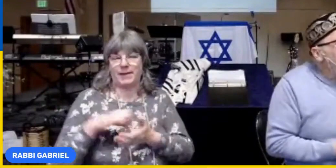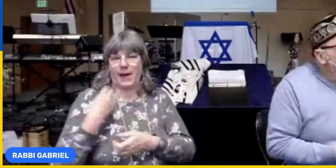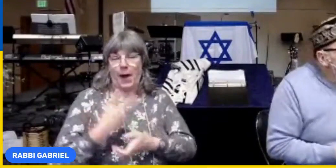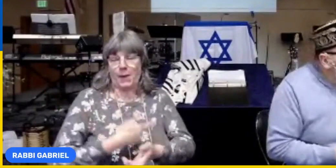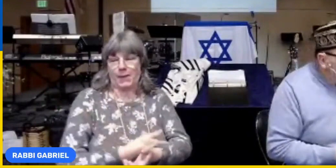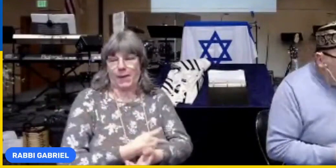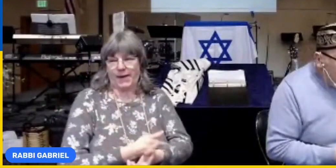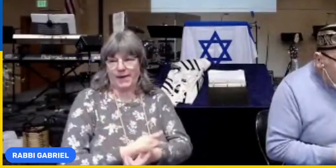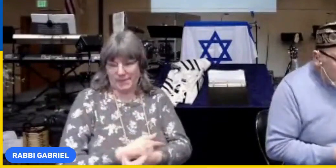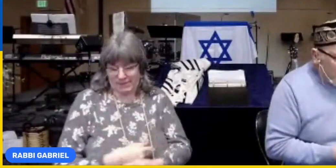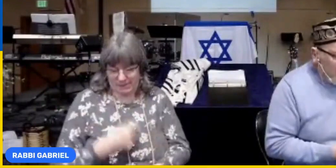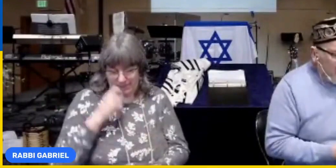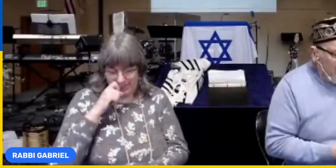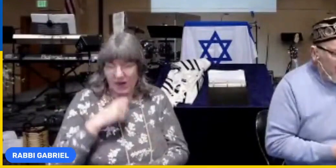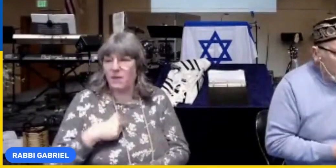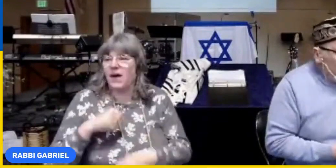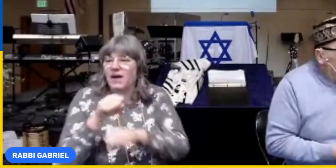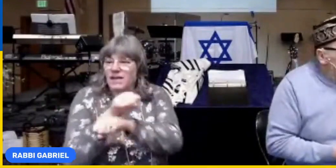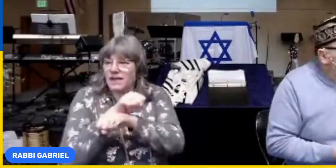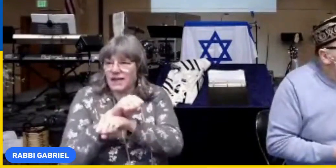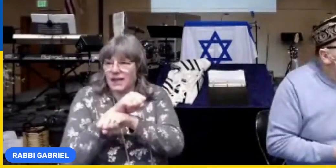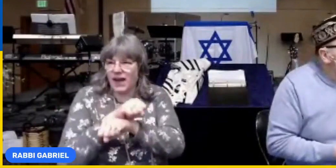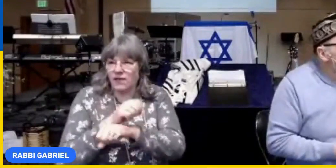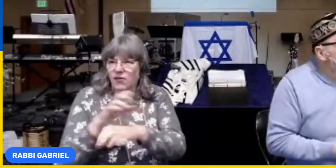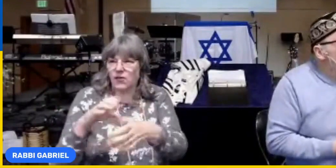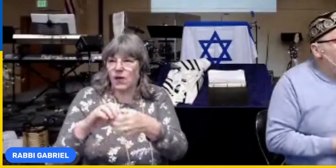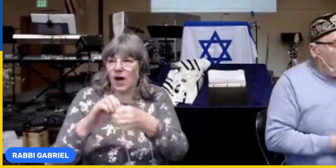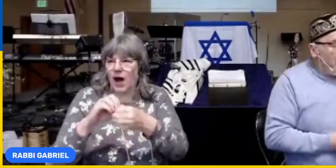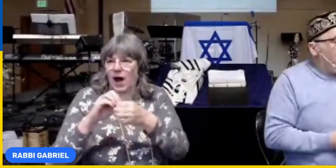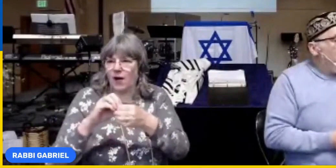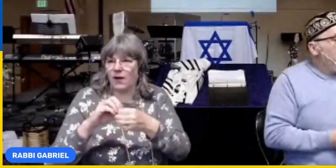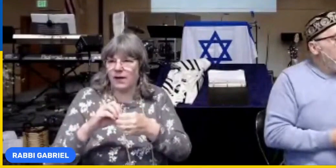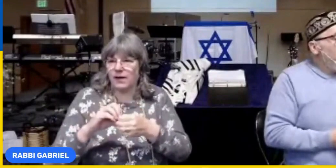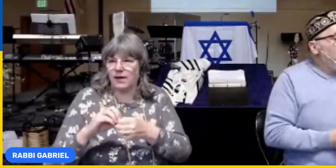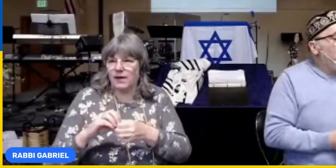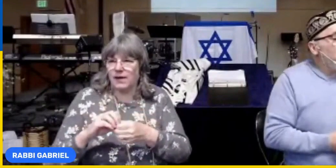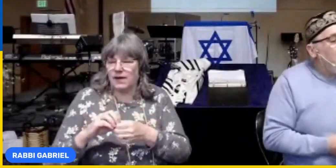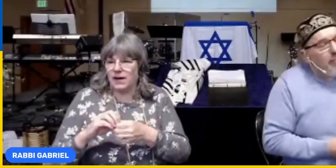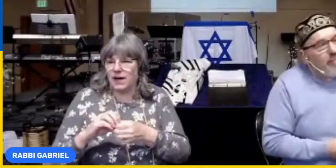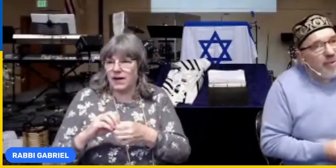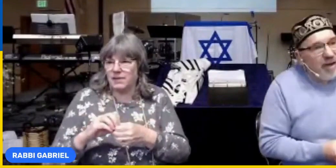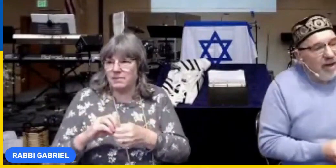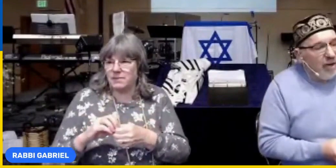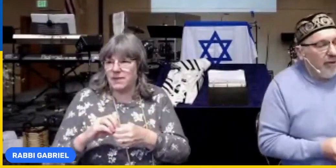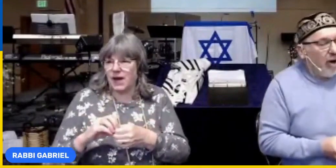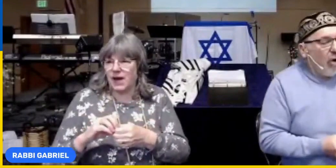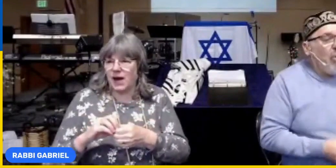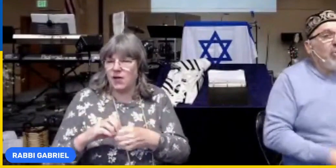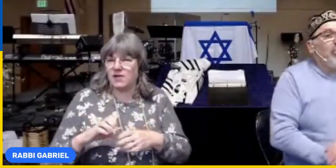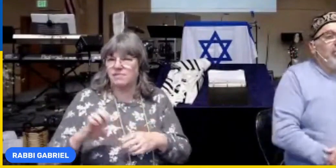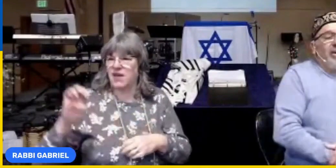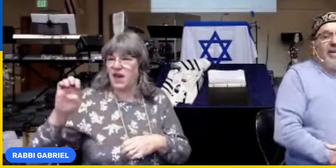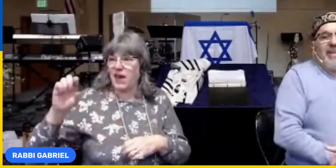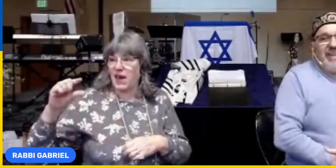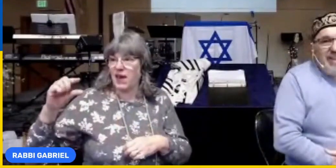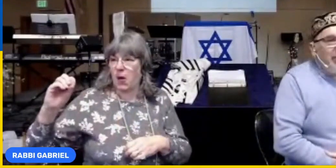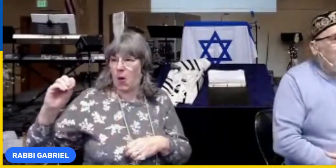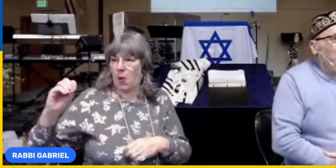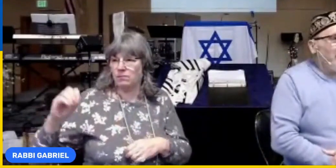We are slaves to our egos, continually driven by the whip of our